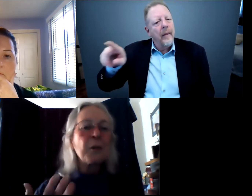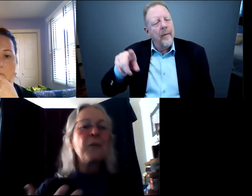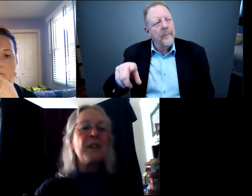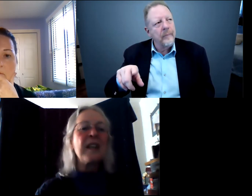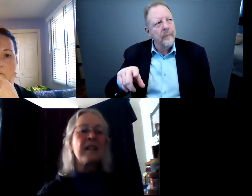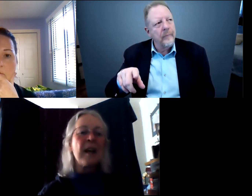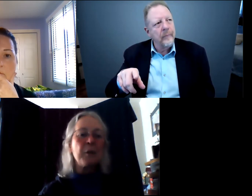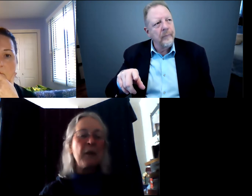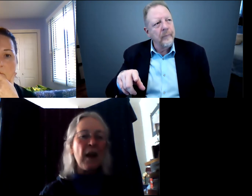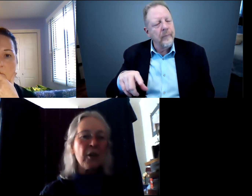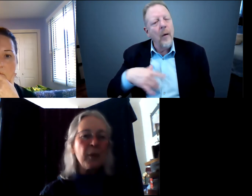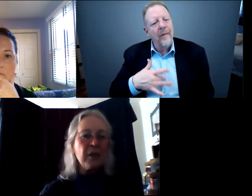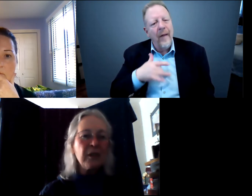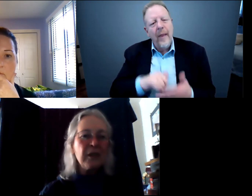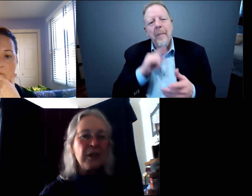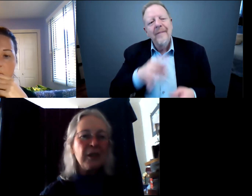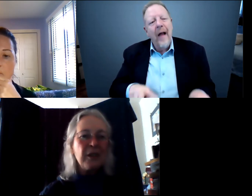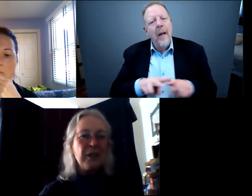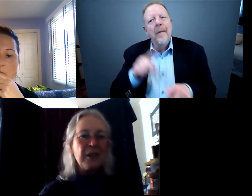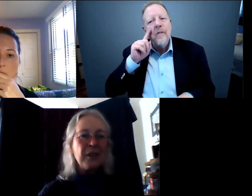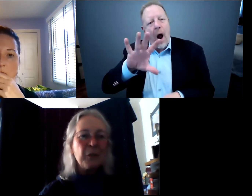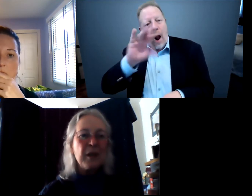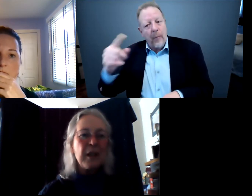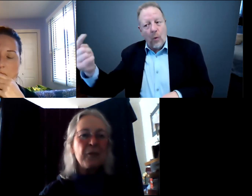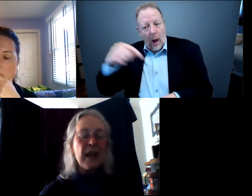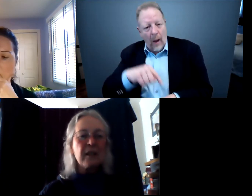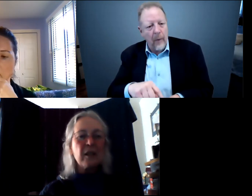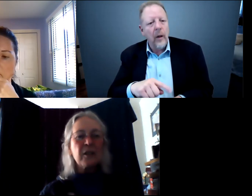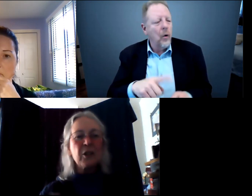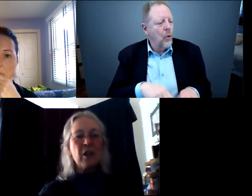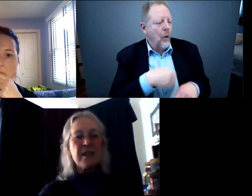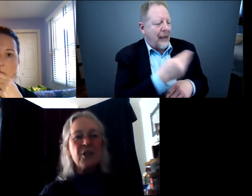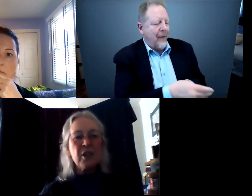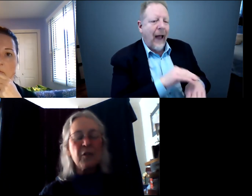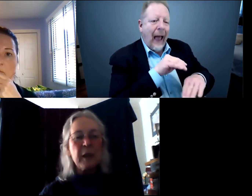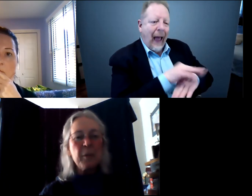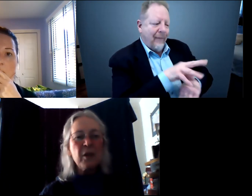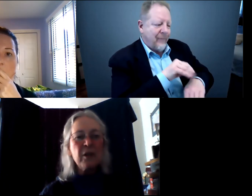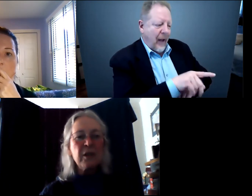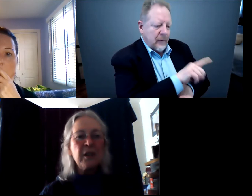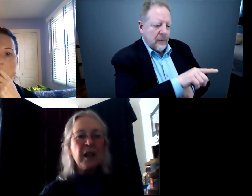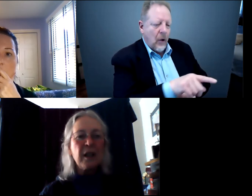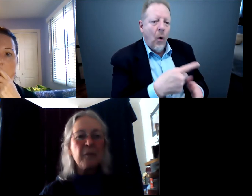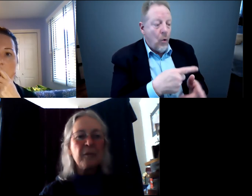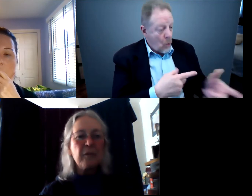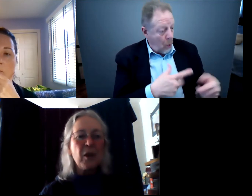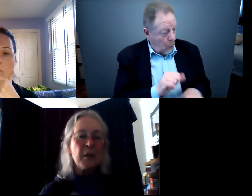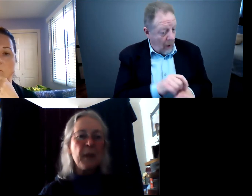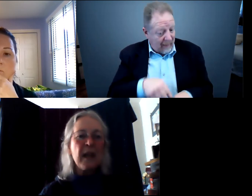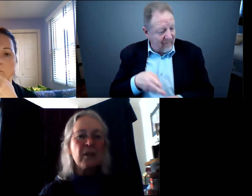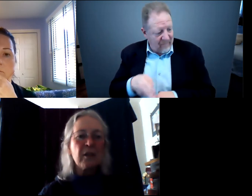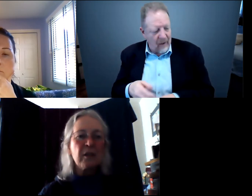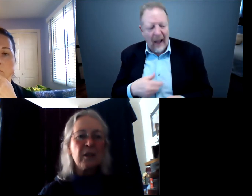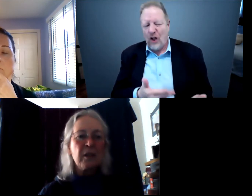I still would think that that would be valuable if we had a good cross section of people on